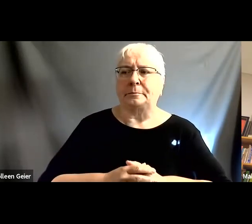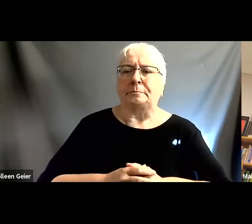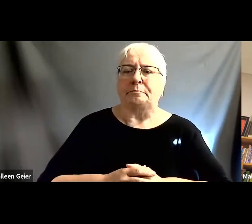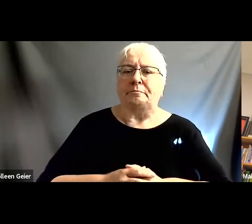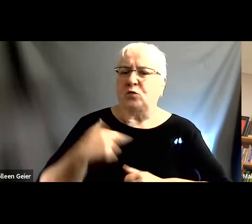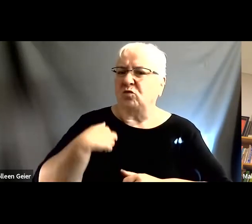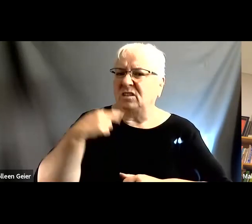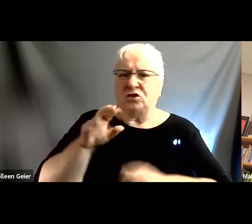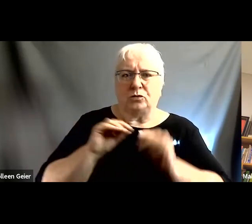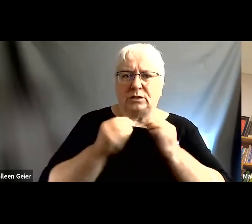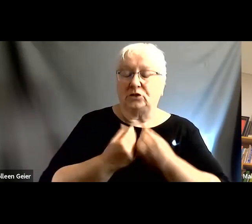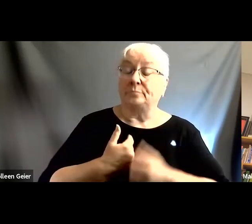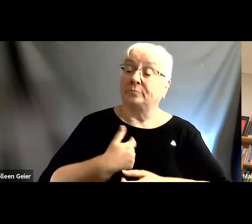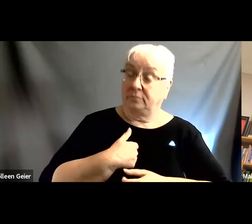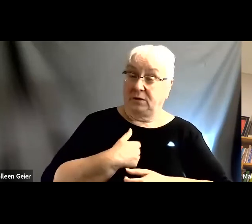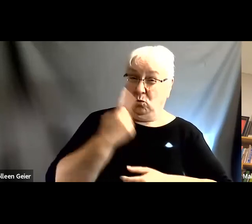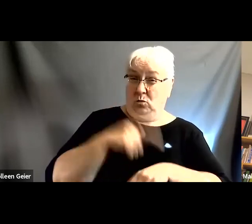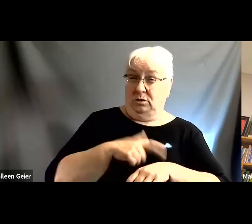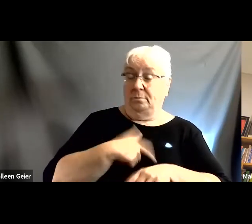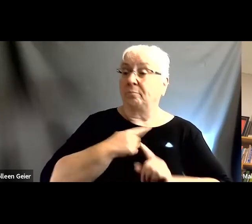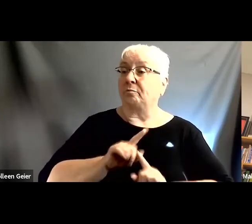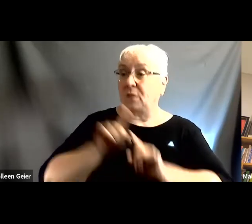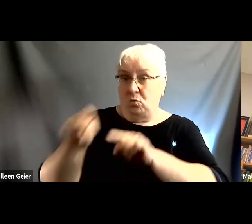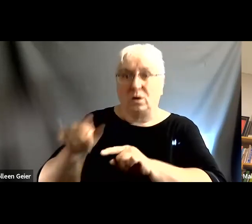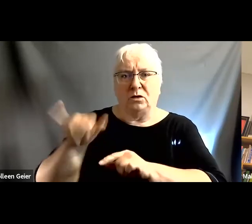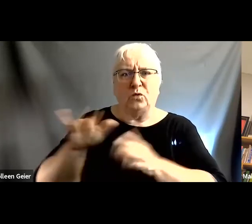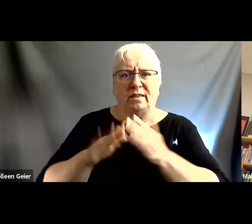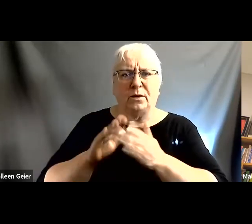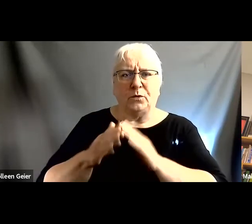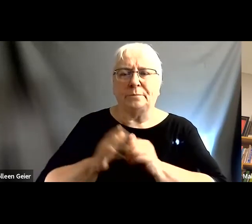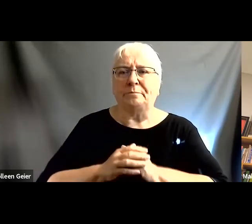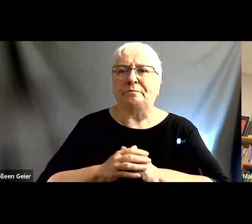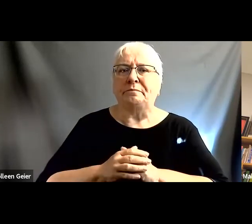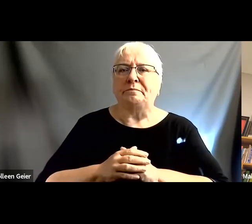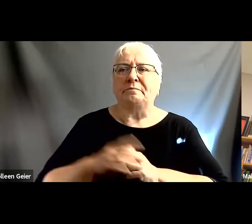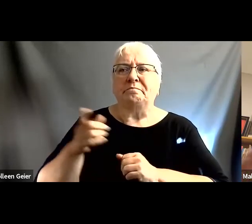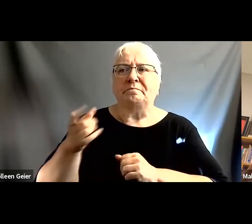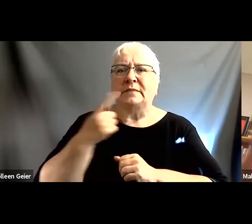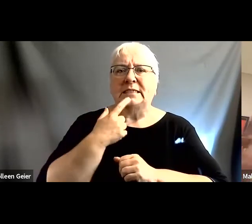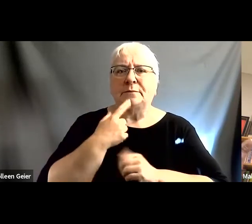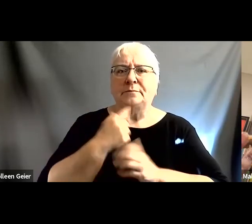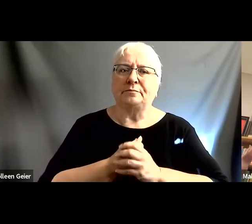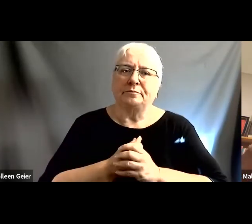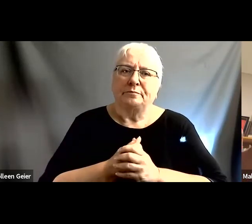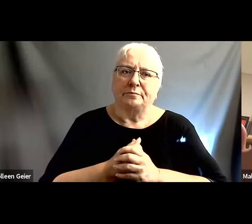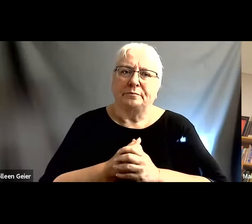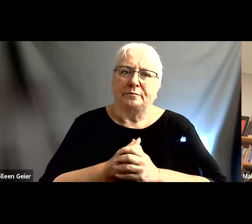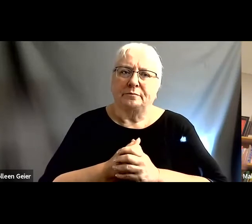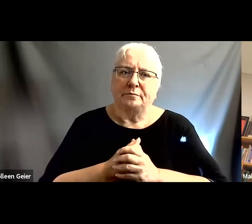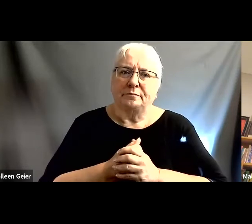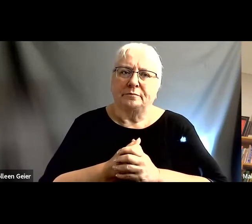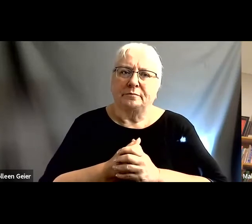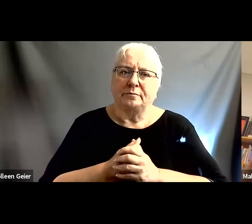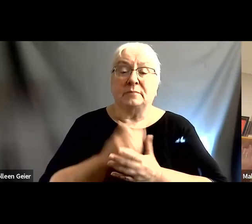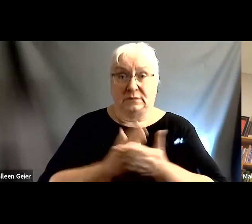to meet them, the Irula community, they were saying that some of us have even come